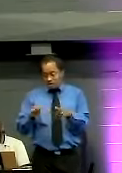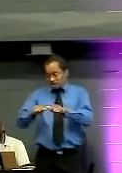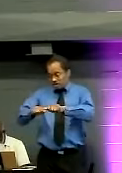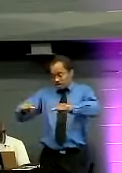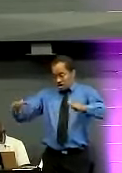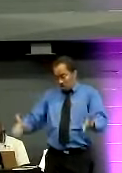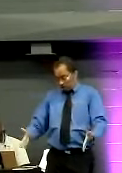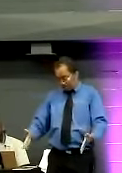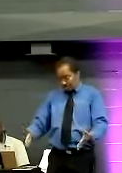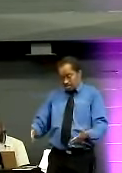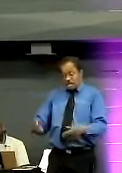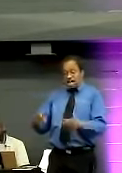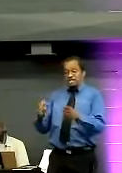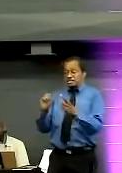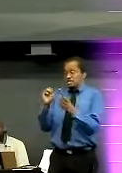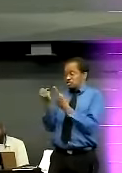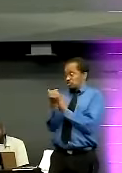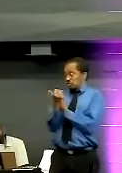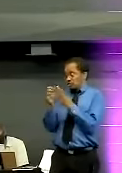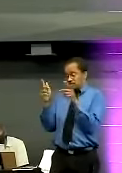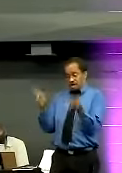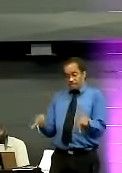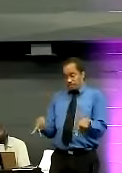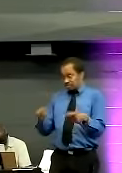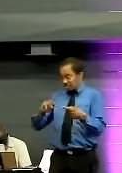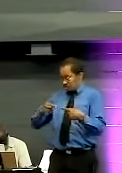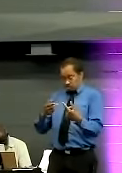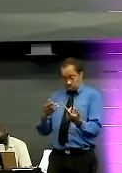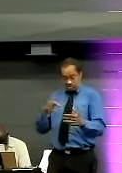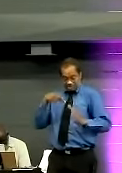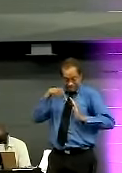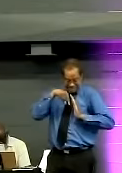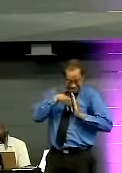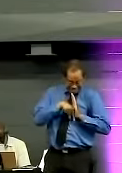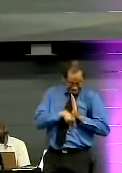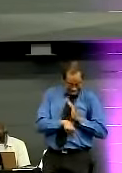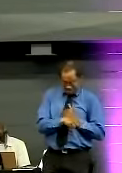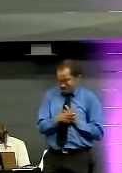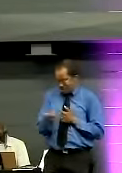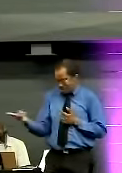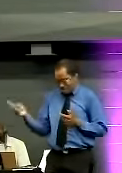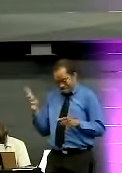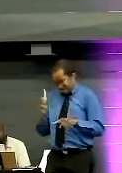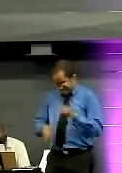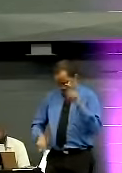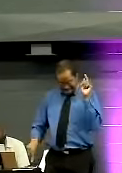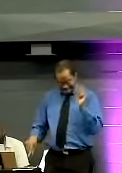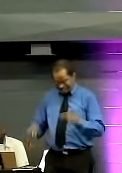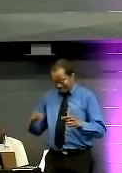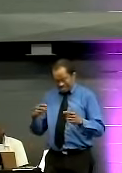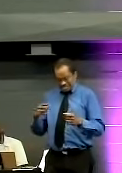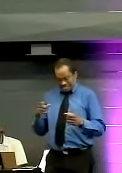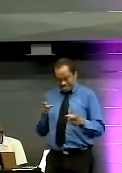some situation, some person that has hurt you so deeply that you have been unable to, you've been harboring